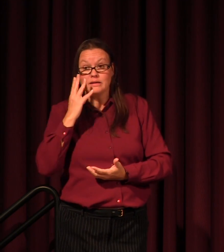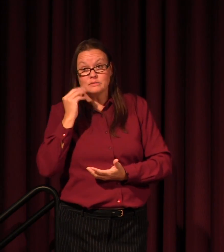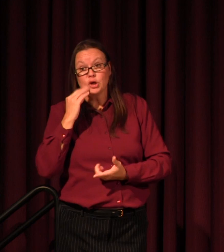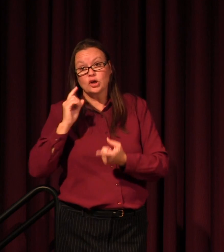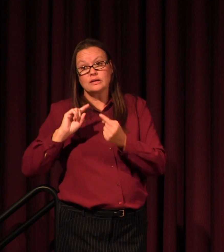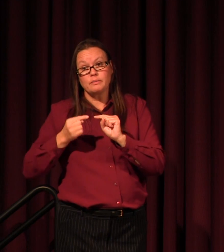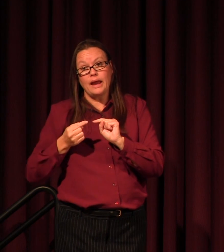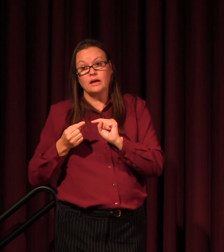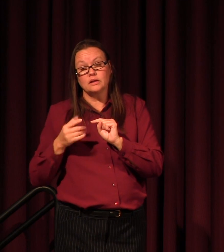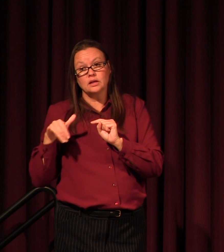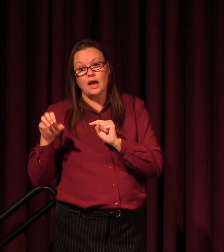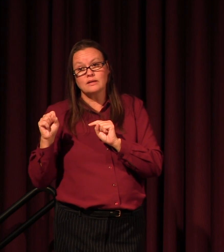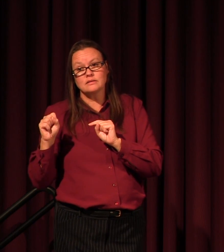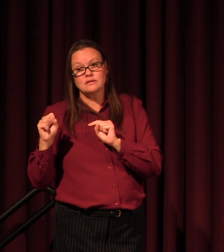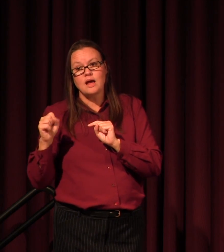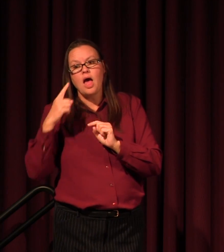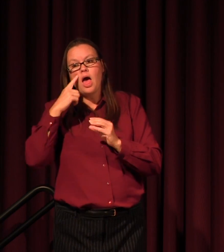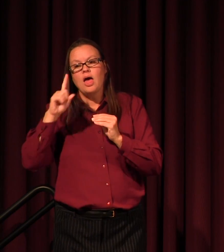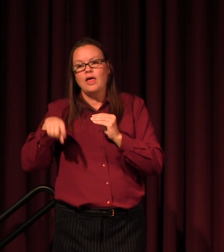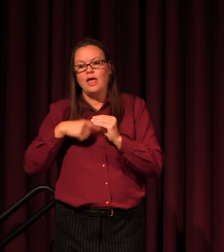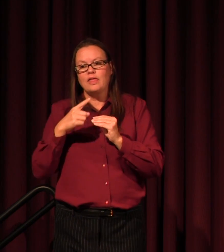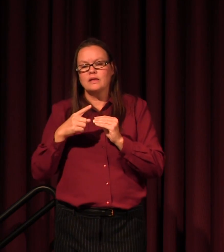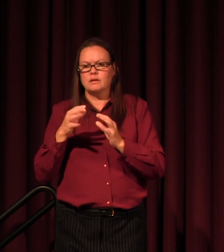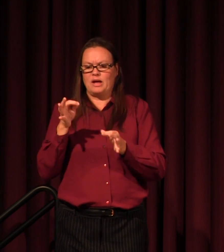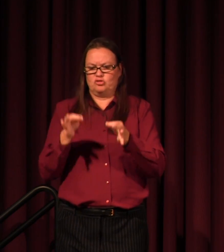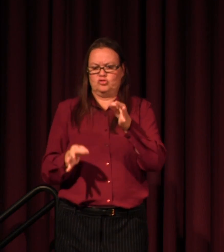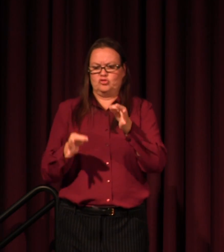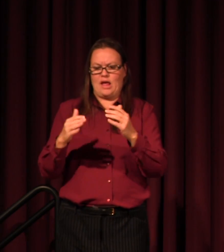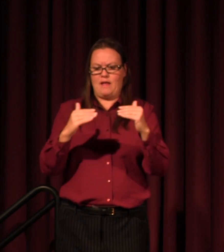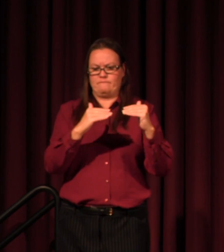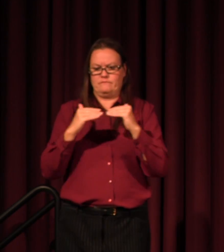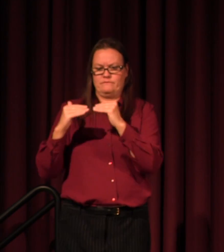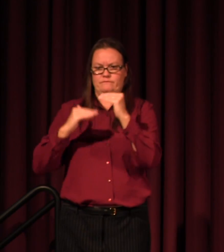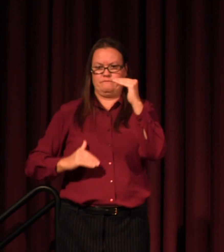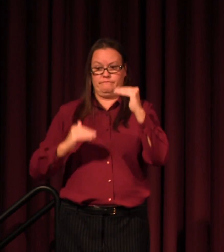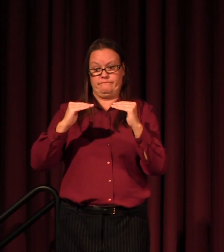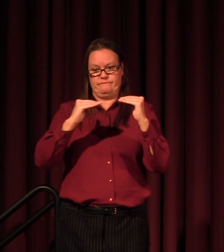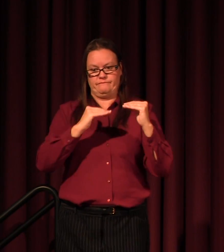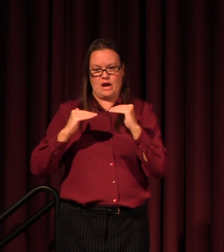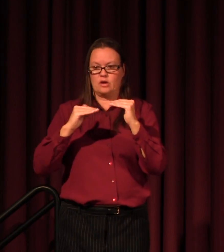And if we think about justice and co-defining fairness